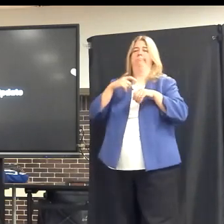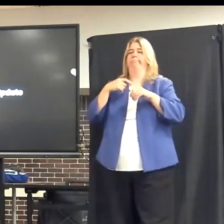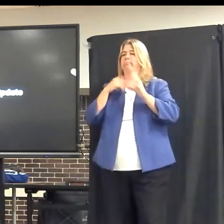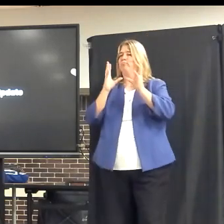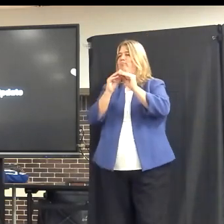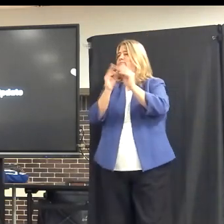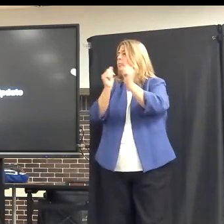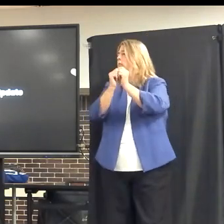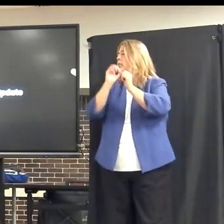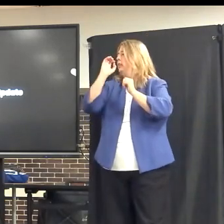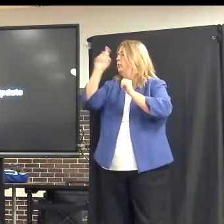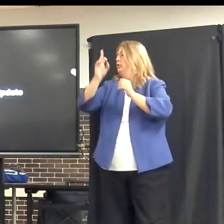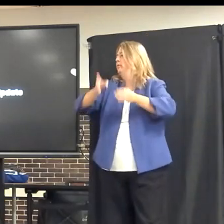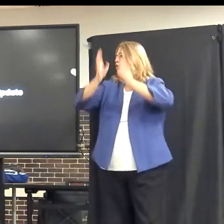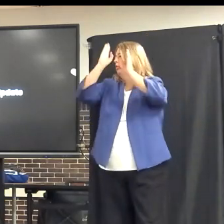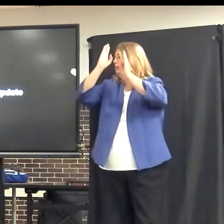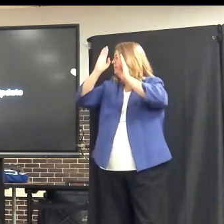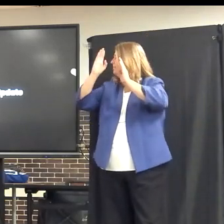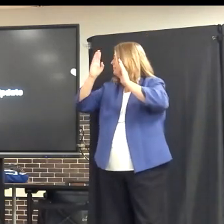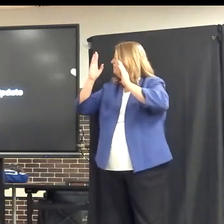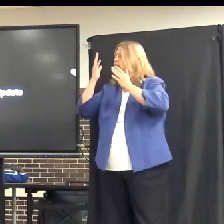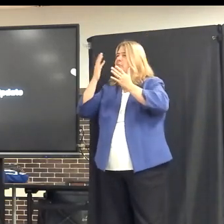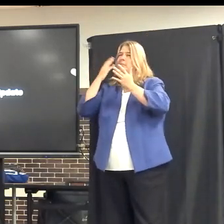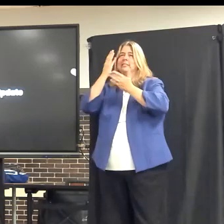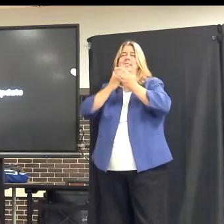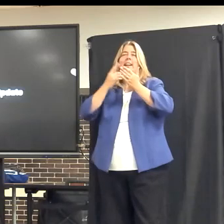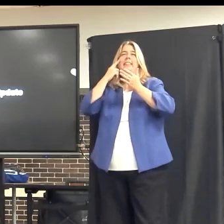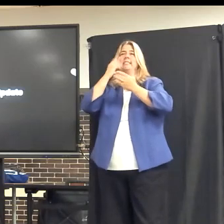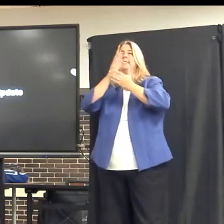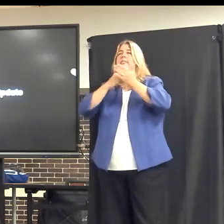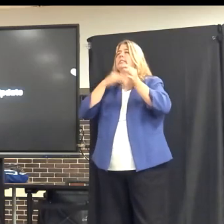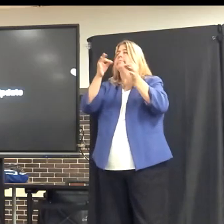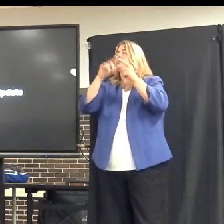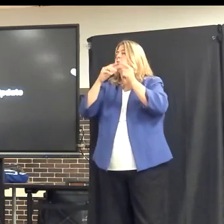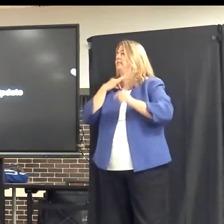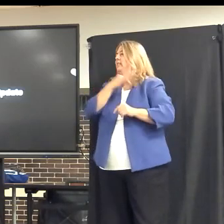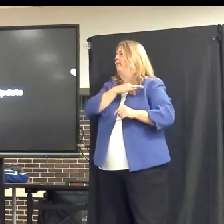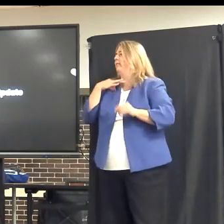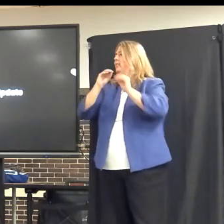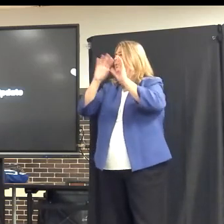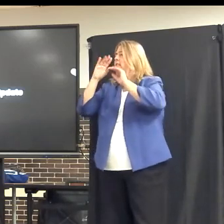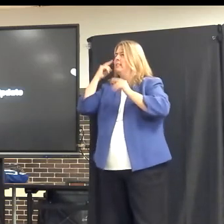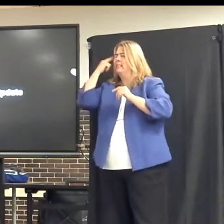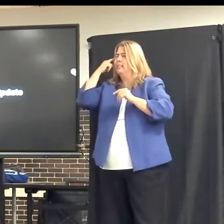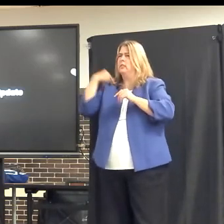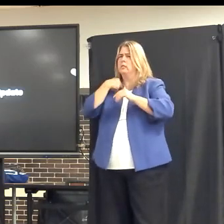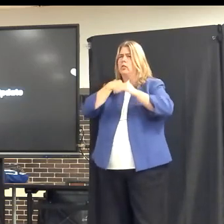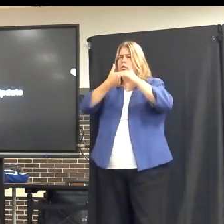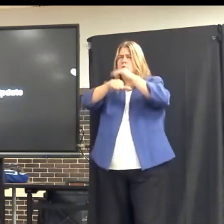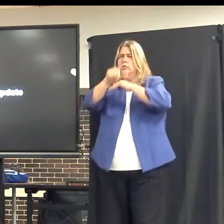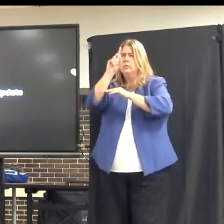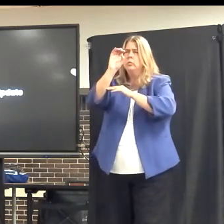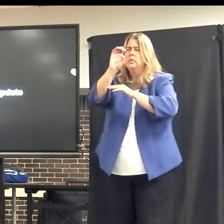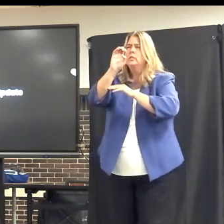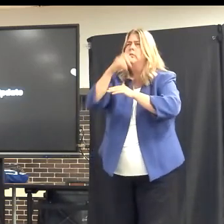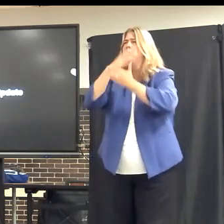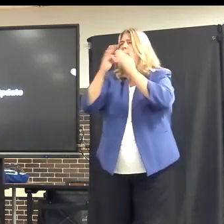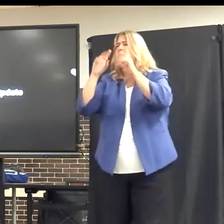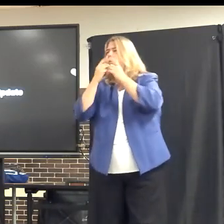Since the month of July, there have been extensive meetings happening. I have met with the education vertical frequently to get